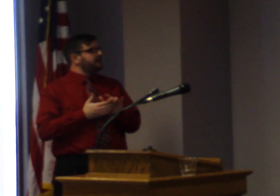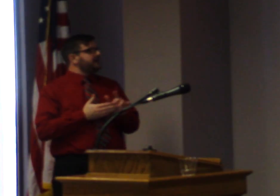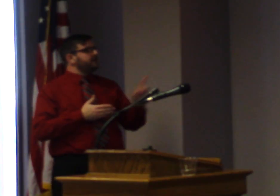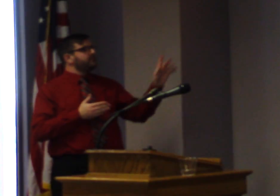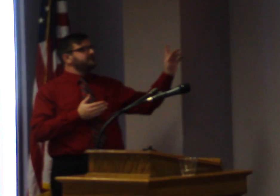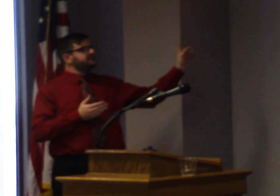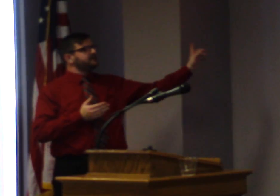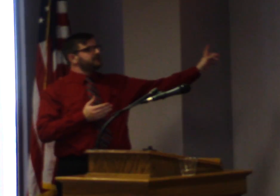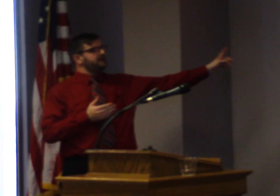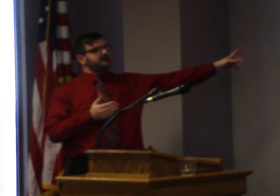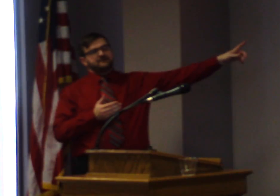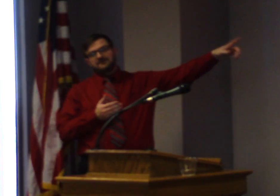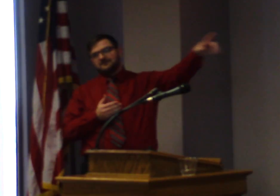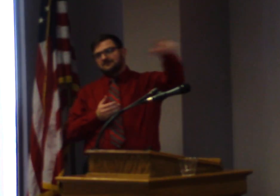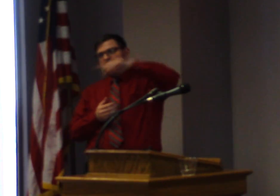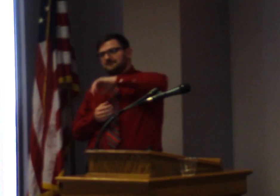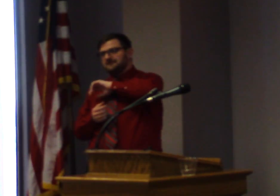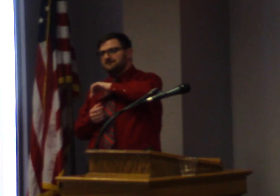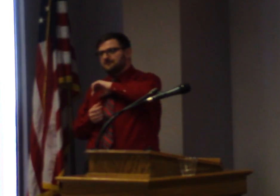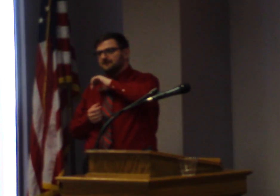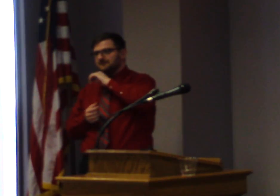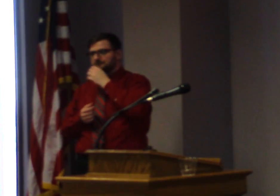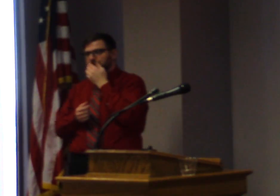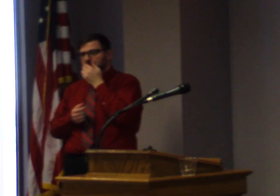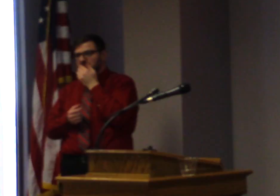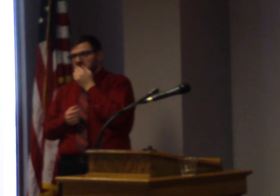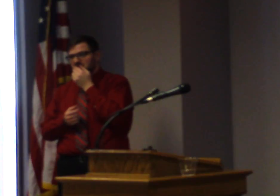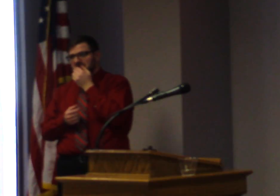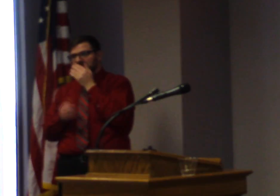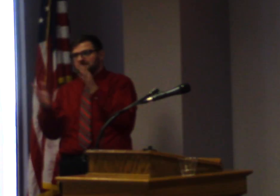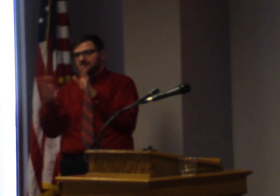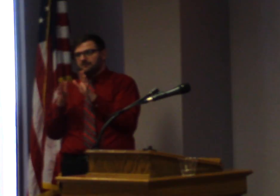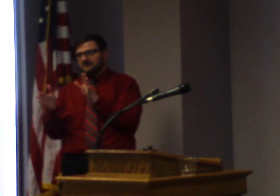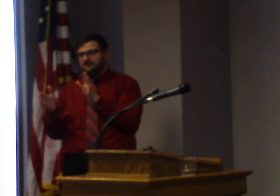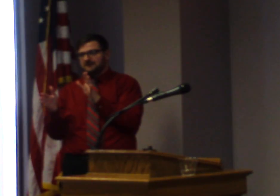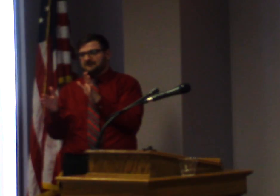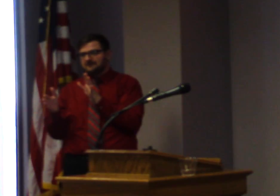right, what's the similarities to these stories that I shared briefly?